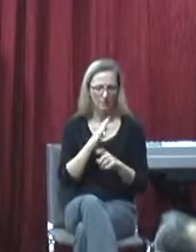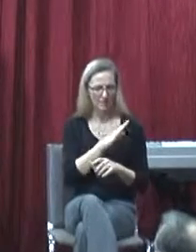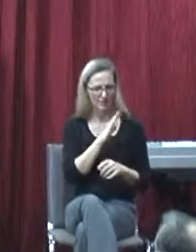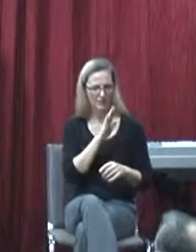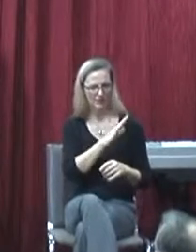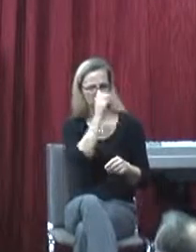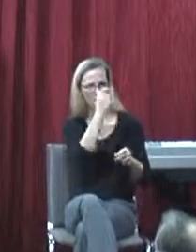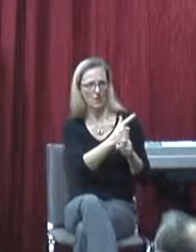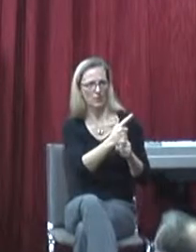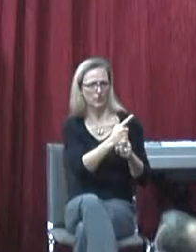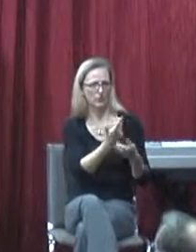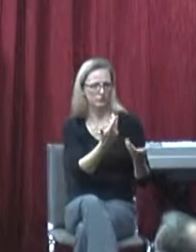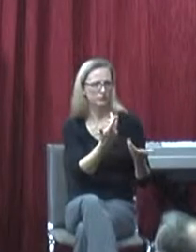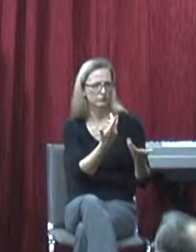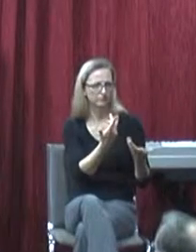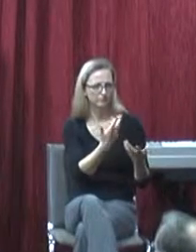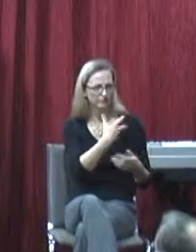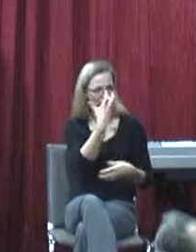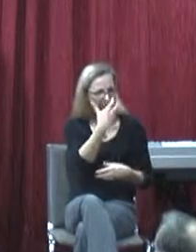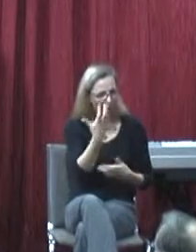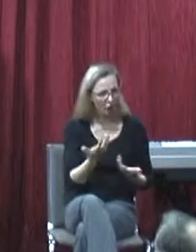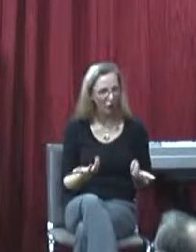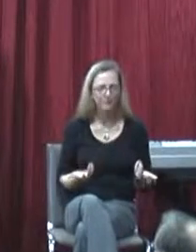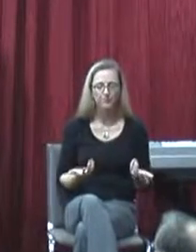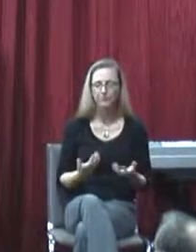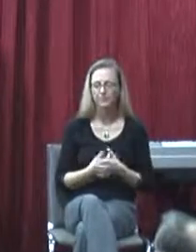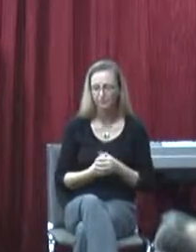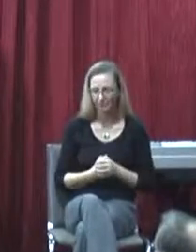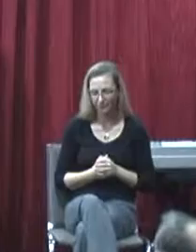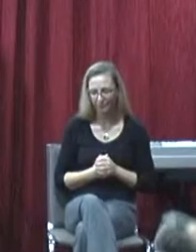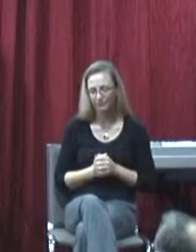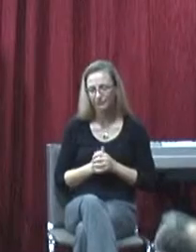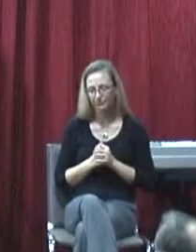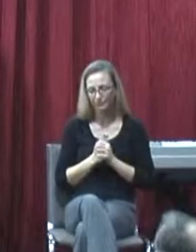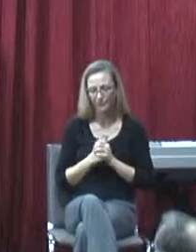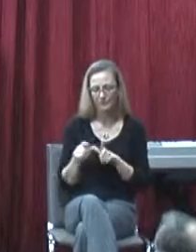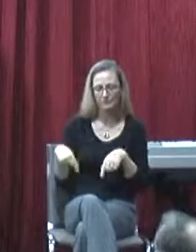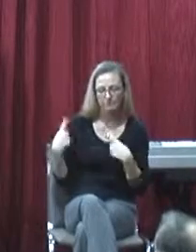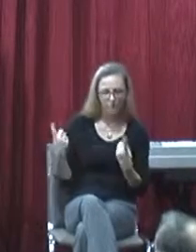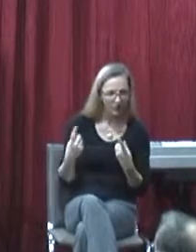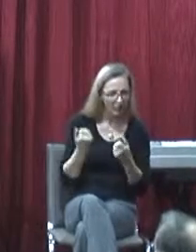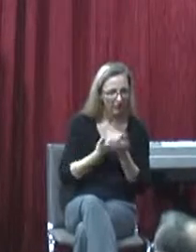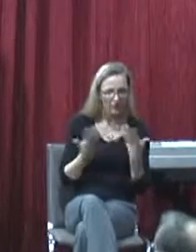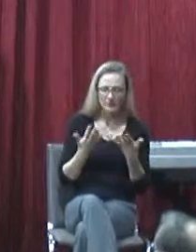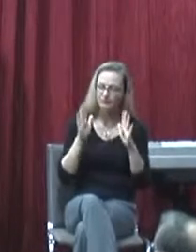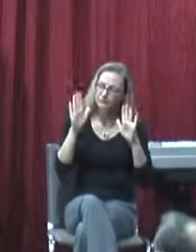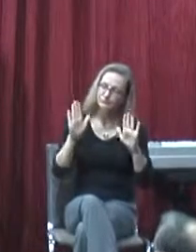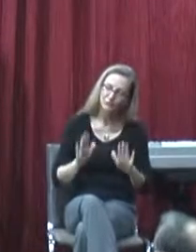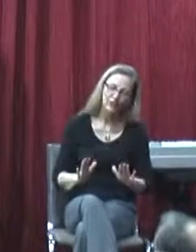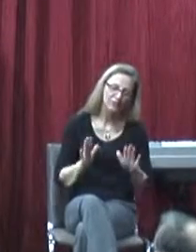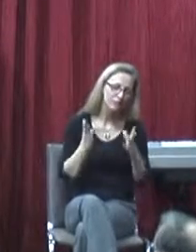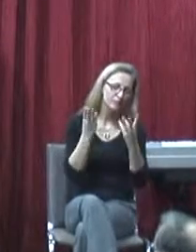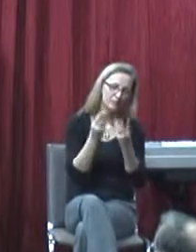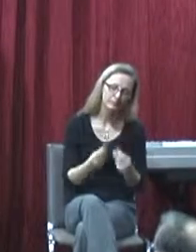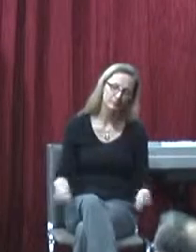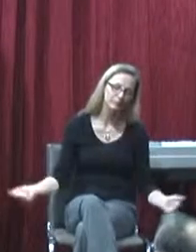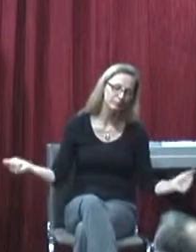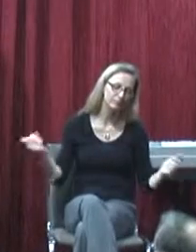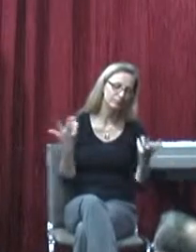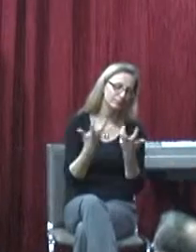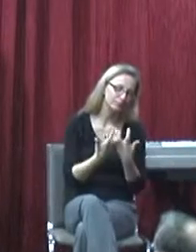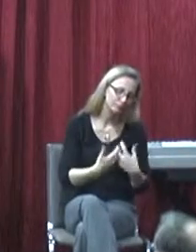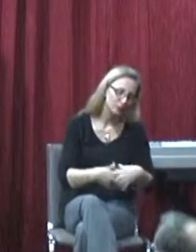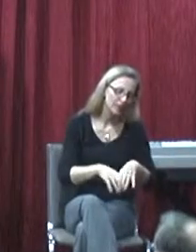murderous wrath that had been there before. So far, everything has gone wonderfully in this episode of